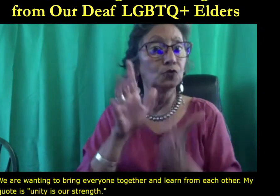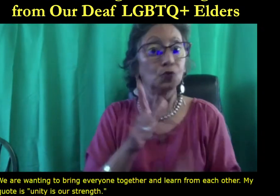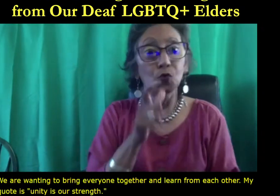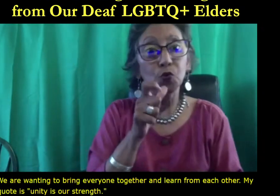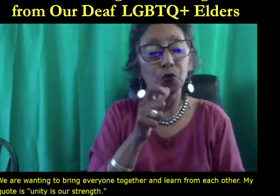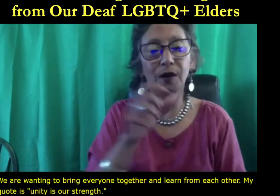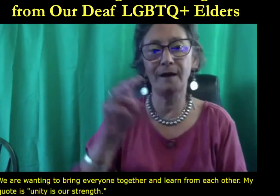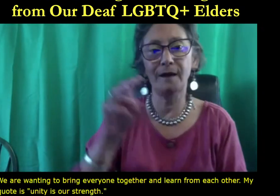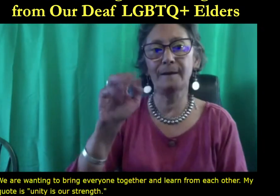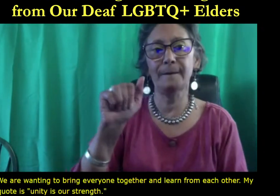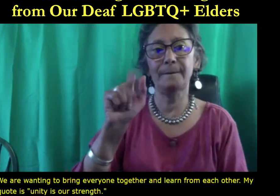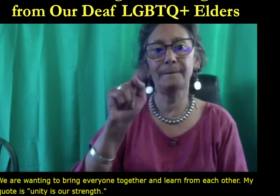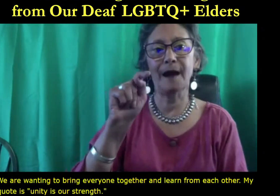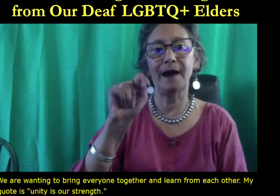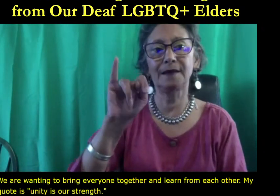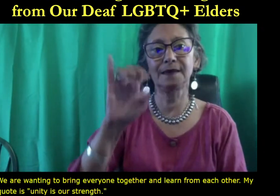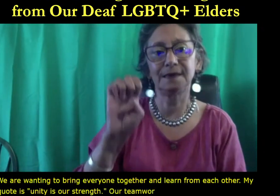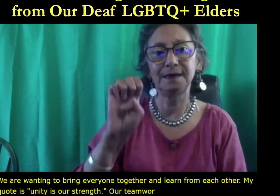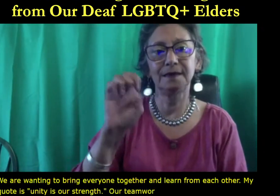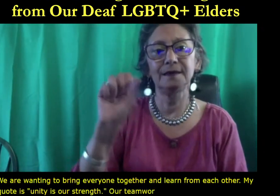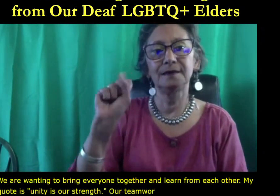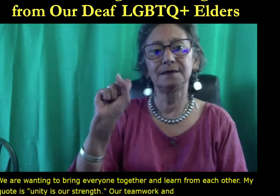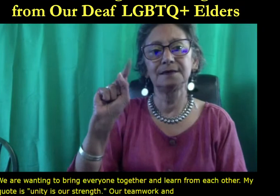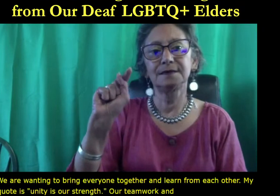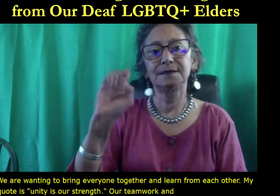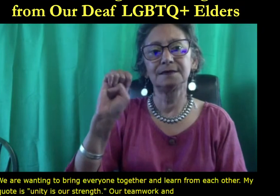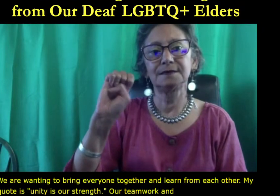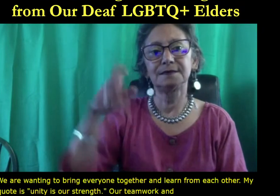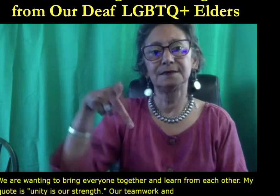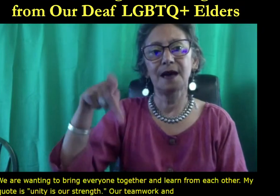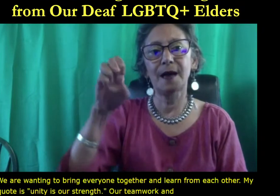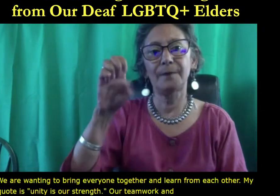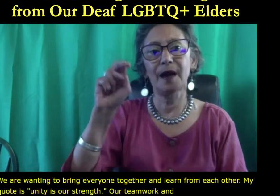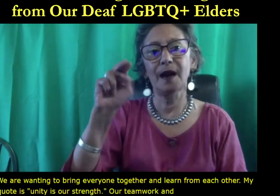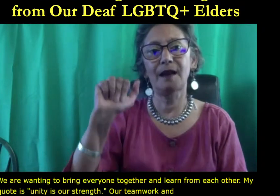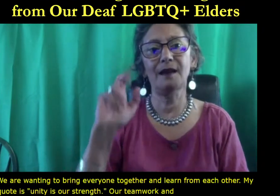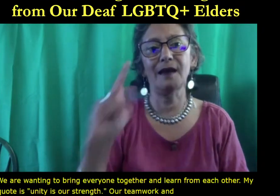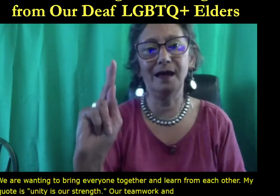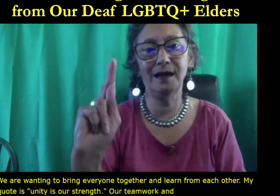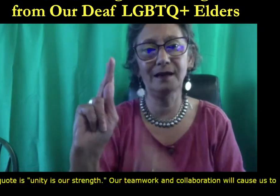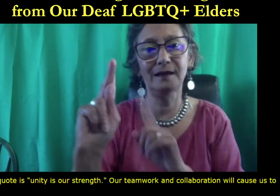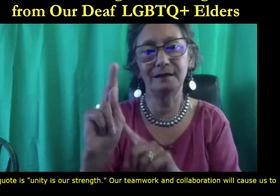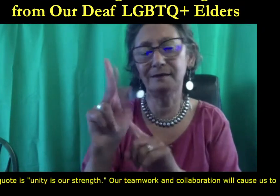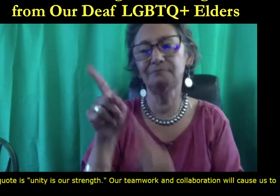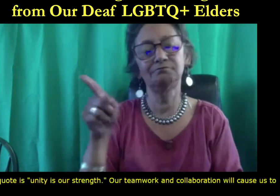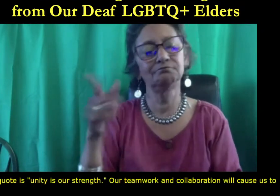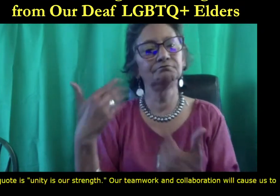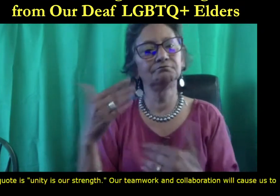is one of my favorite quotes written by maddie stefanek